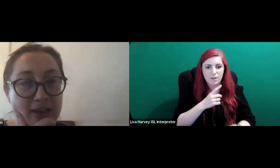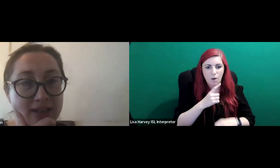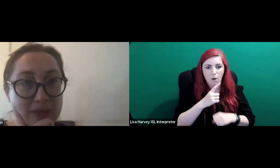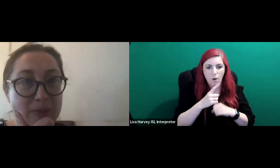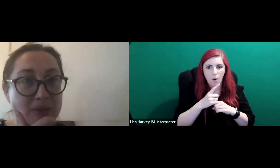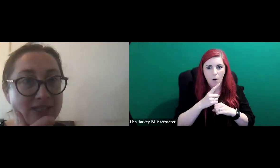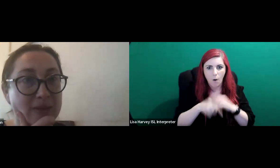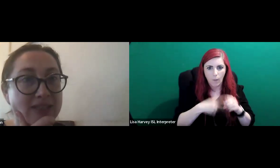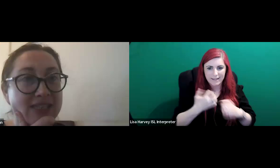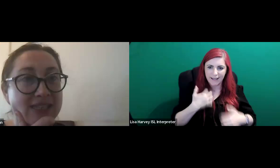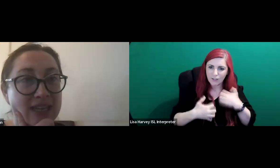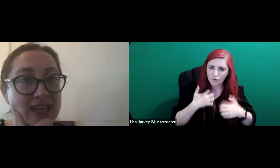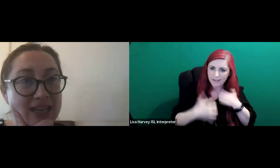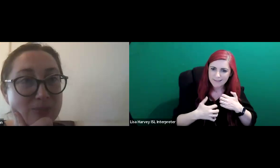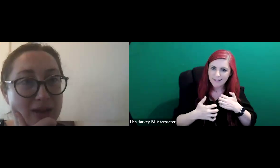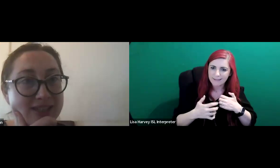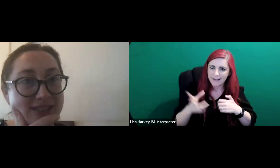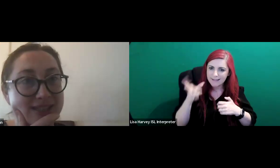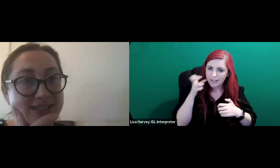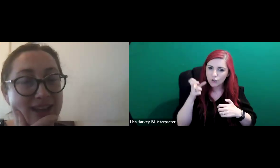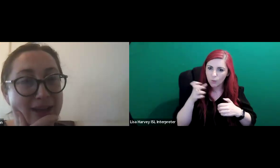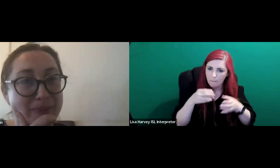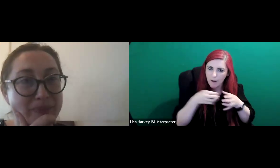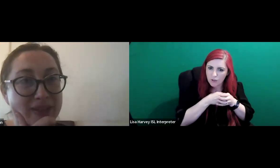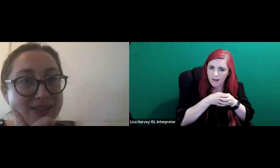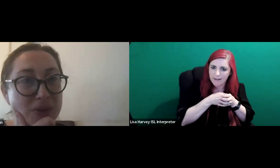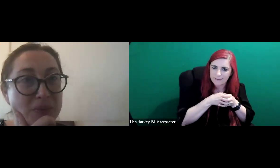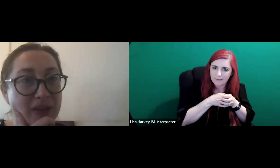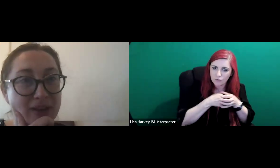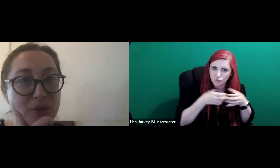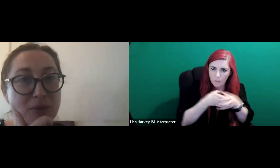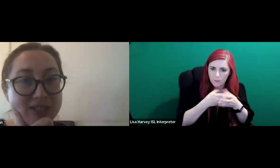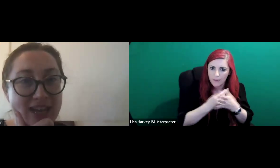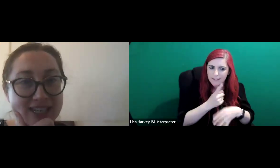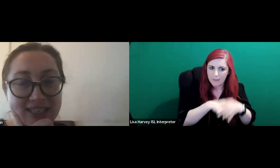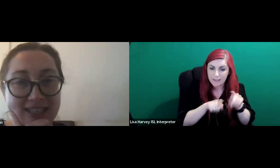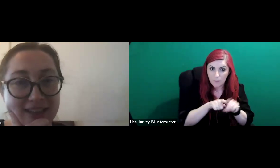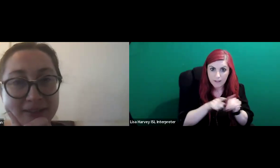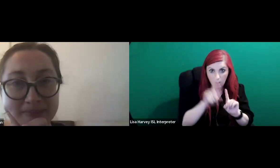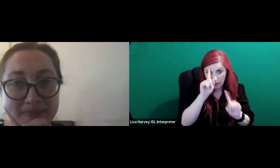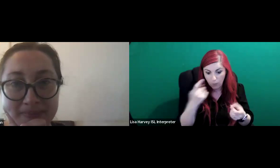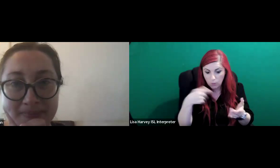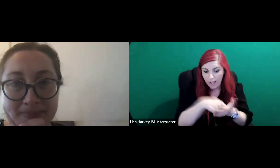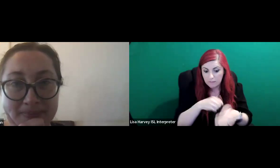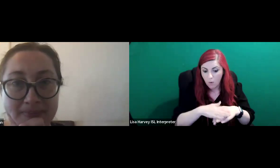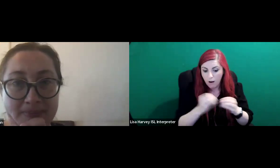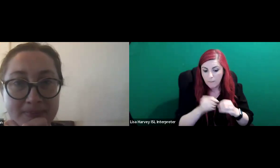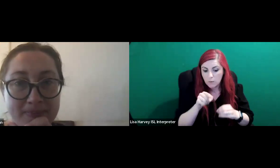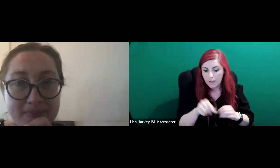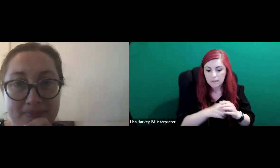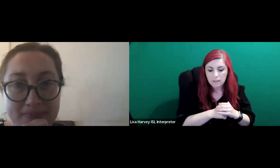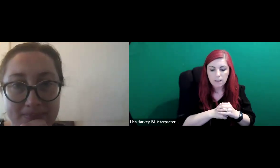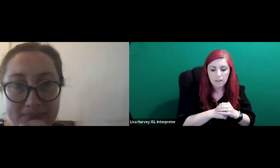more marginalized people with disabilities in its processes. So I don't know if you want to add anything there. Yes, I